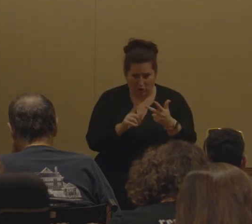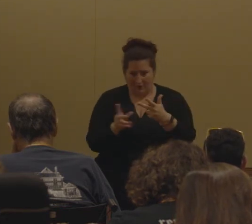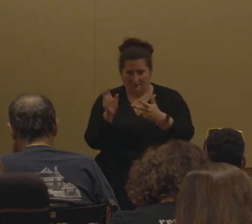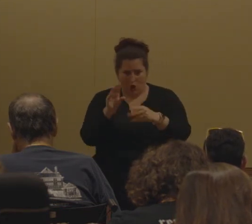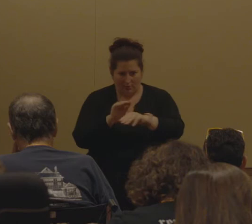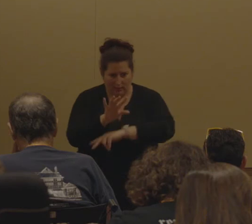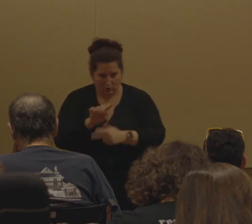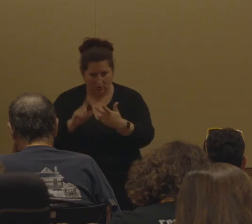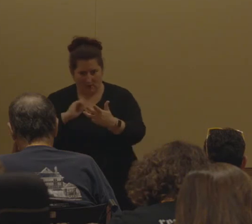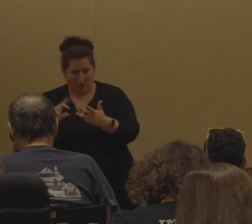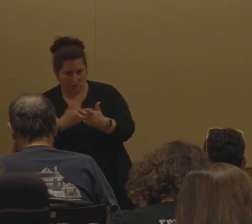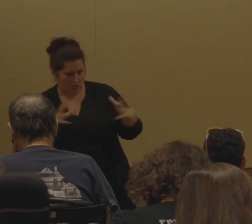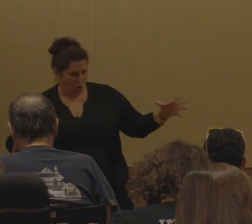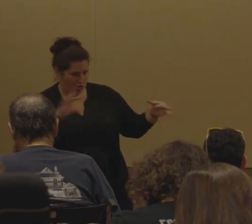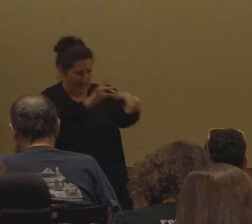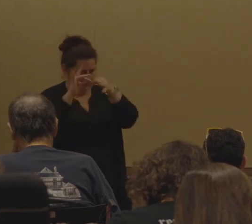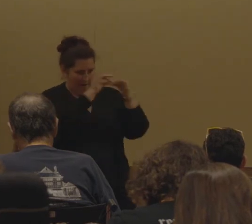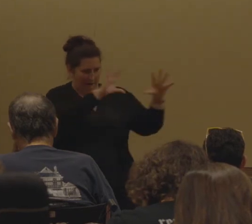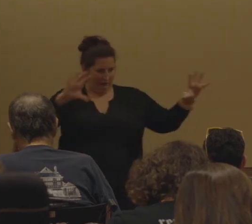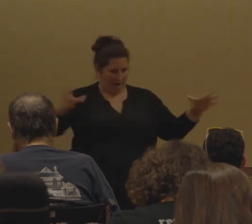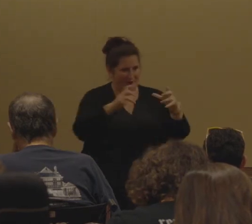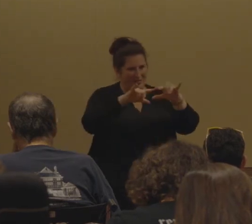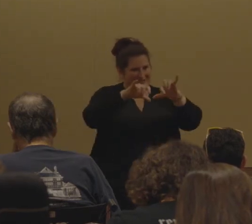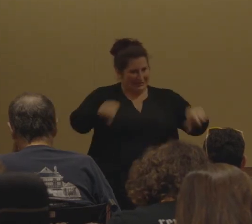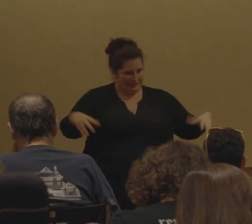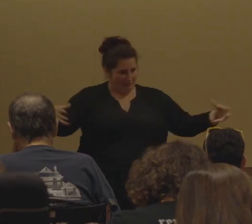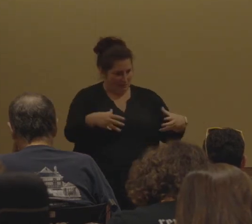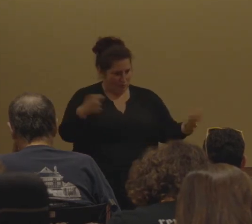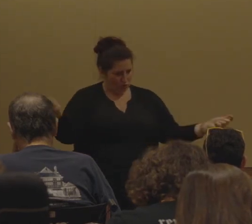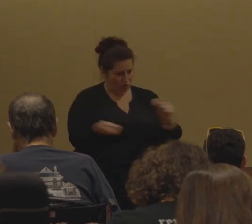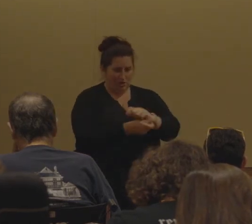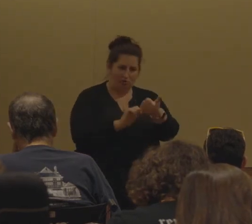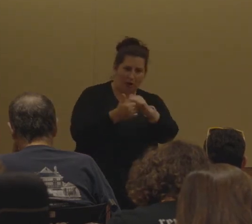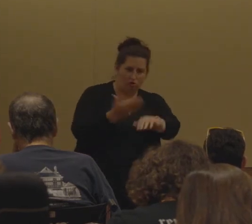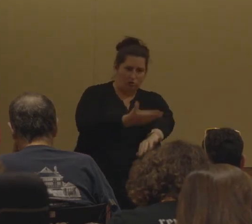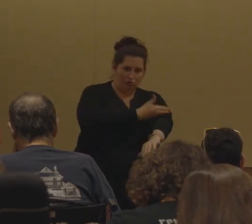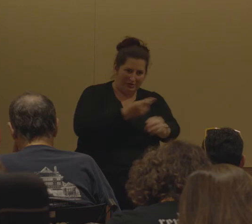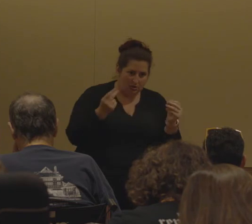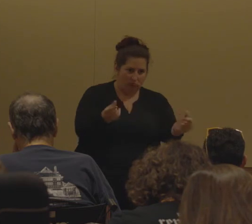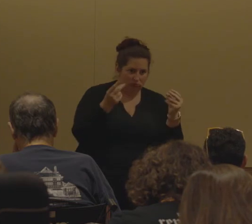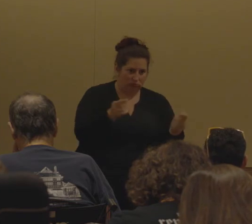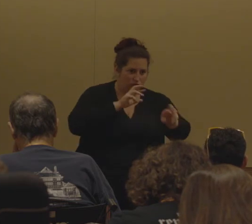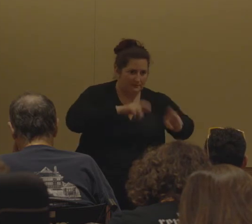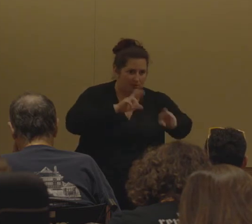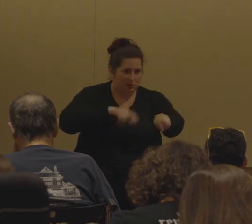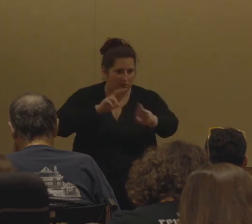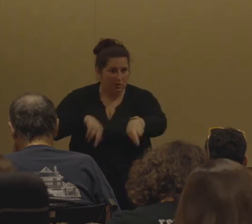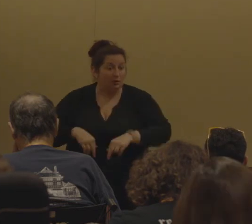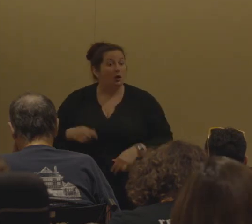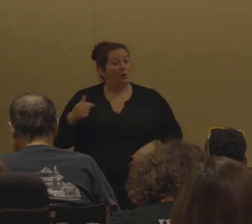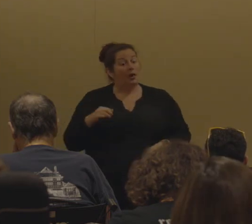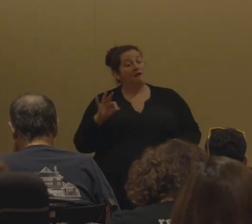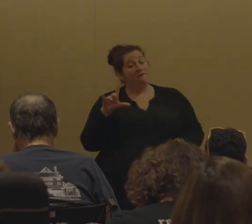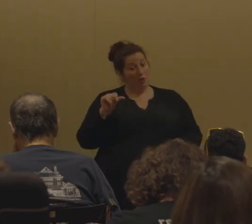and to us? What is being done in a systematic manner to increase the improvements needed? Right, so we have a Florida